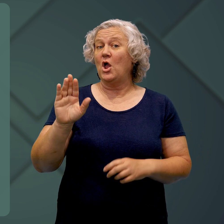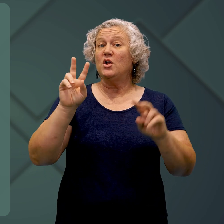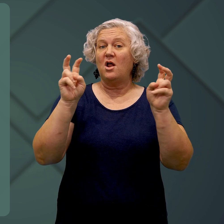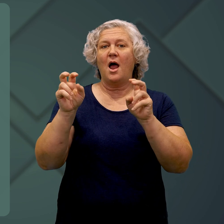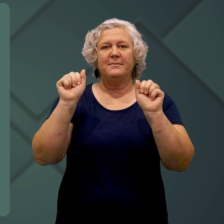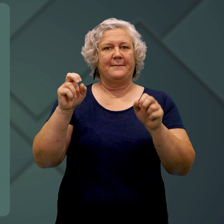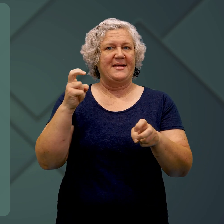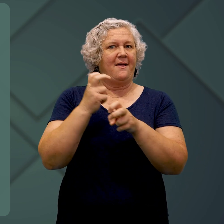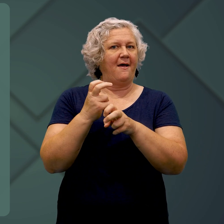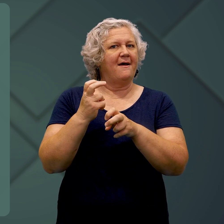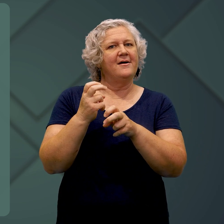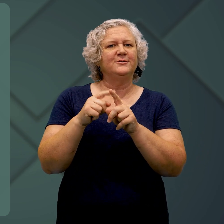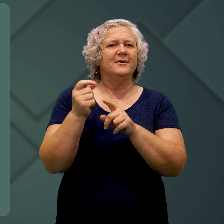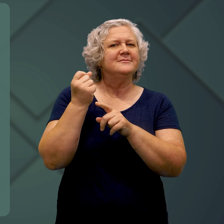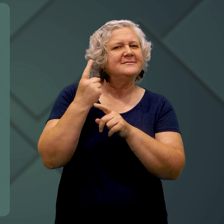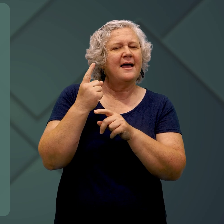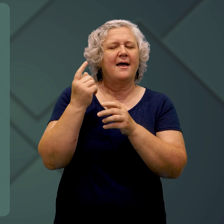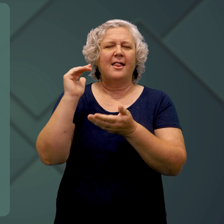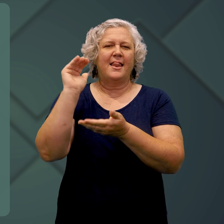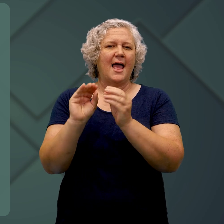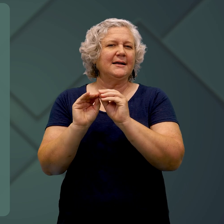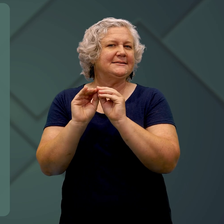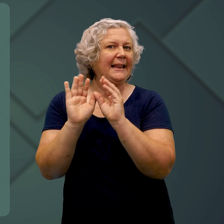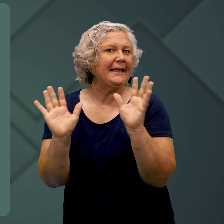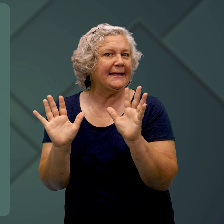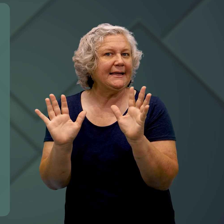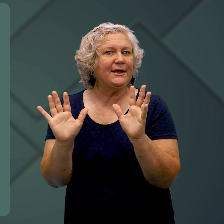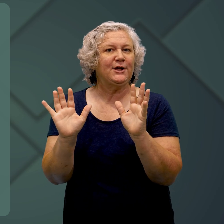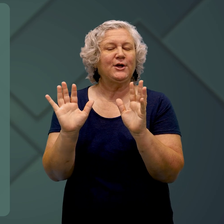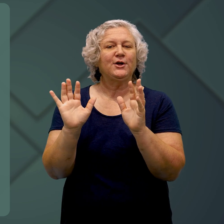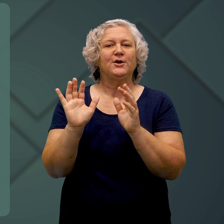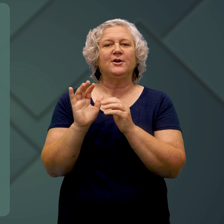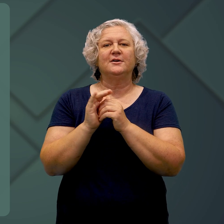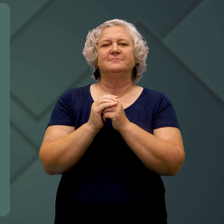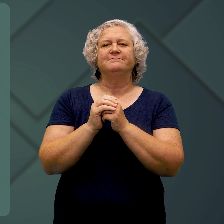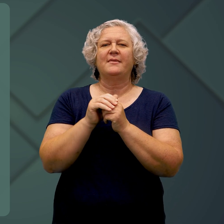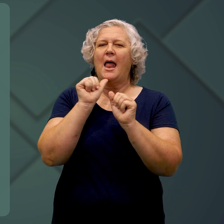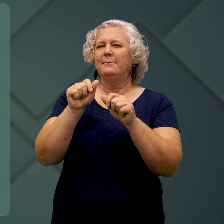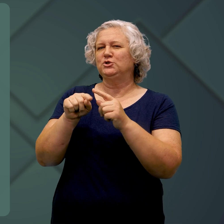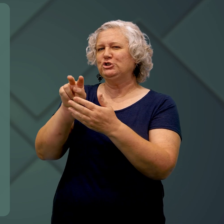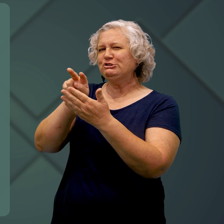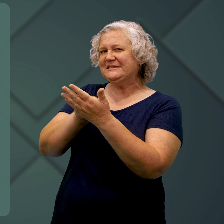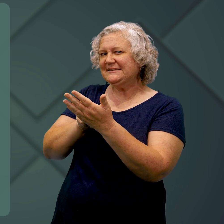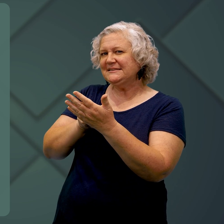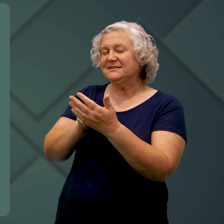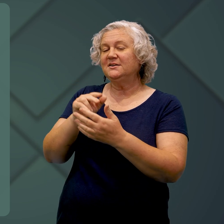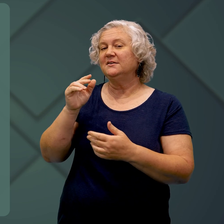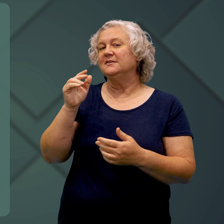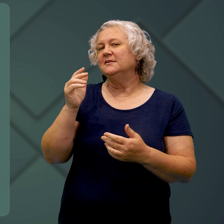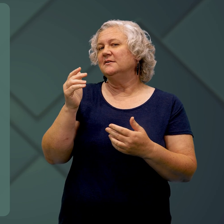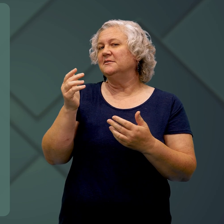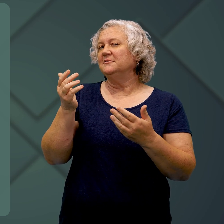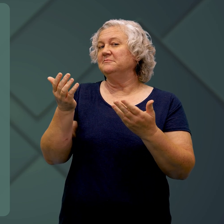Their topics, however, might be less clear to us and harder to read